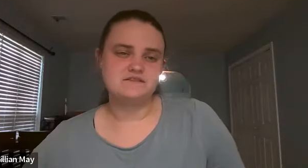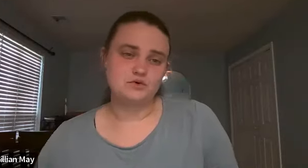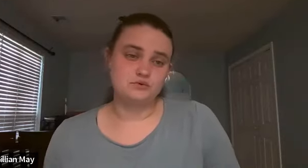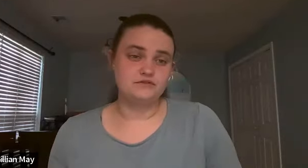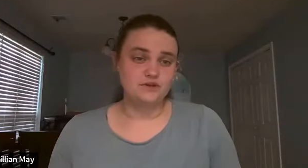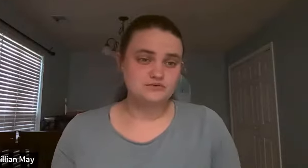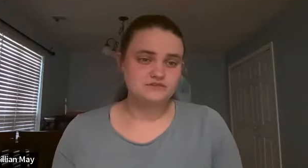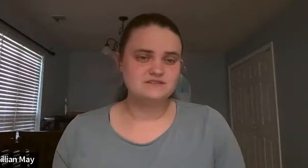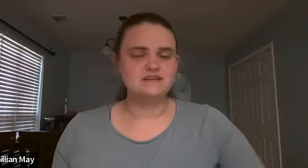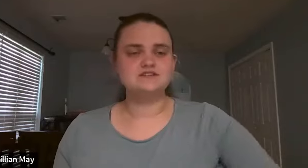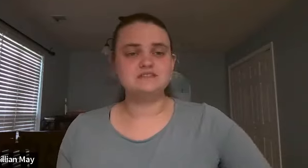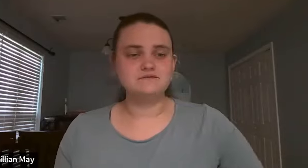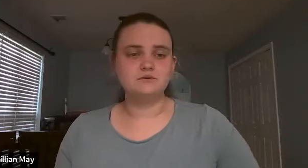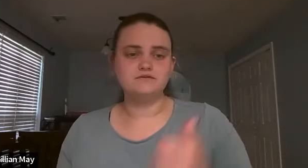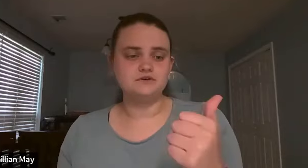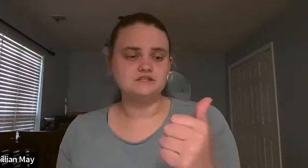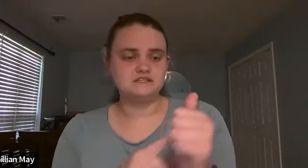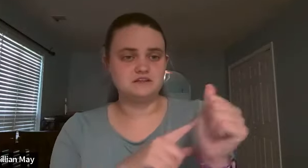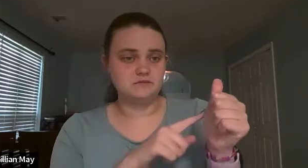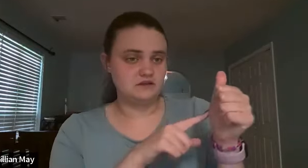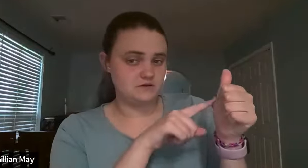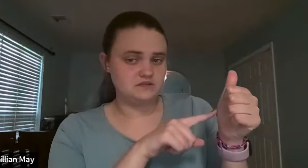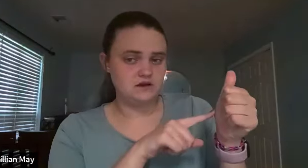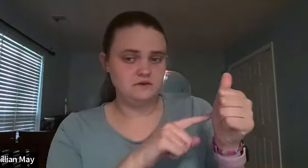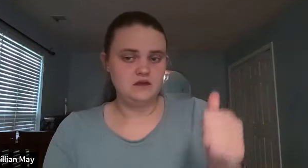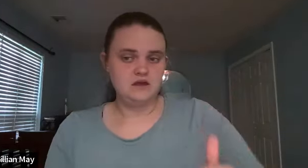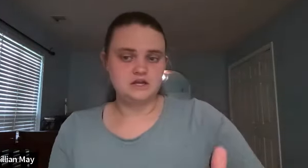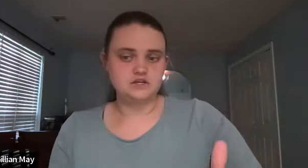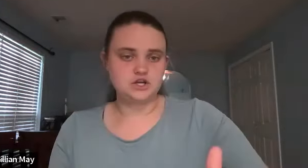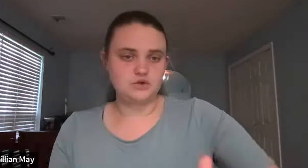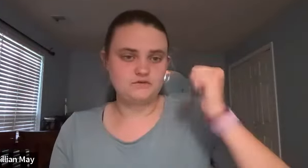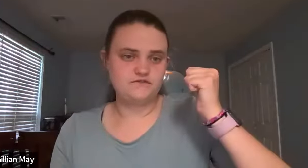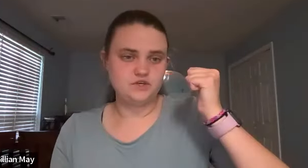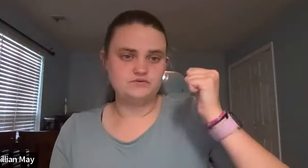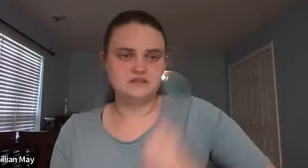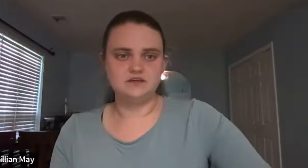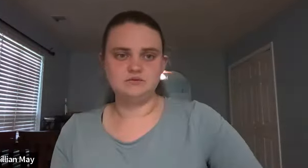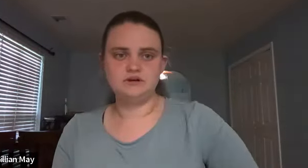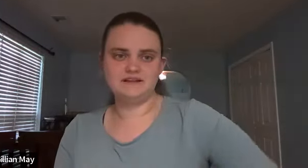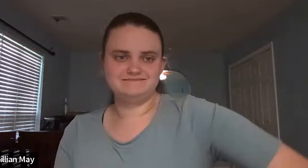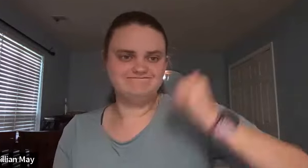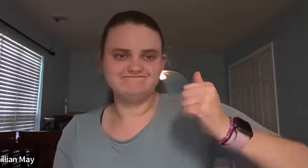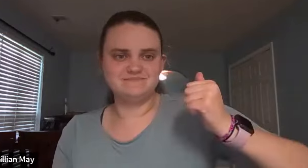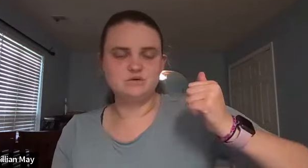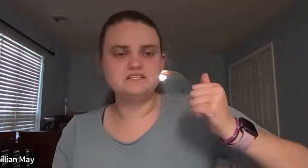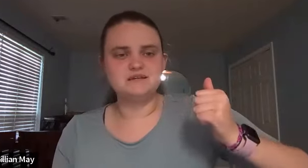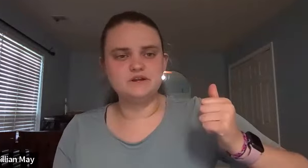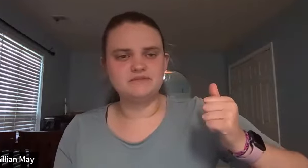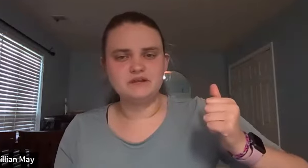for refuse. And so the sign for refuse is it's going to be a thumbs up, and you're going to go refuse. Like you put it like, it's almost like someone being